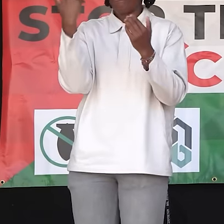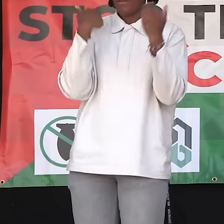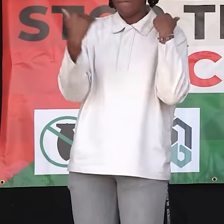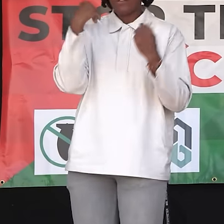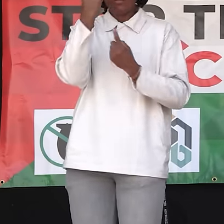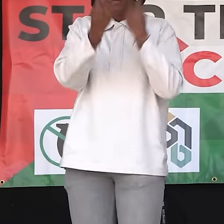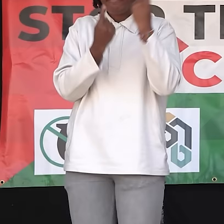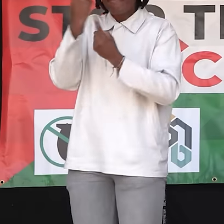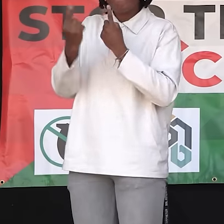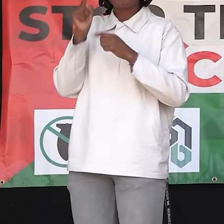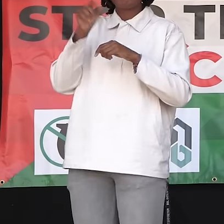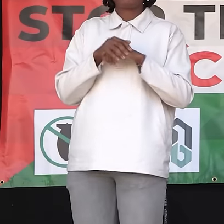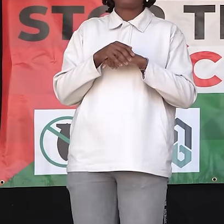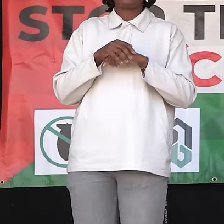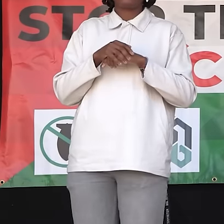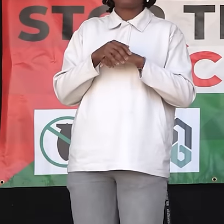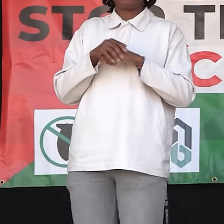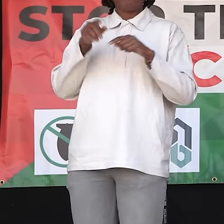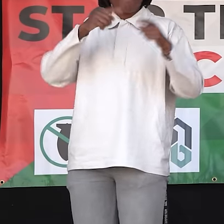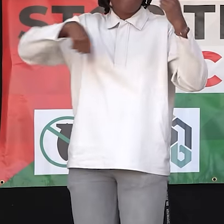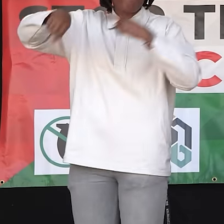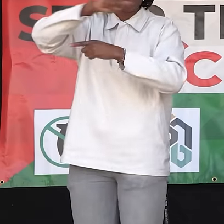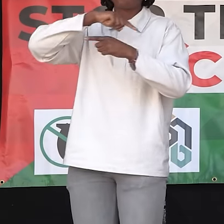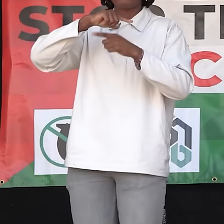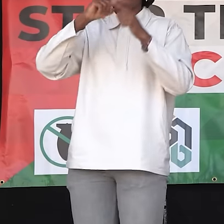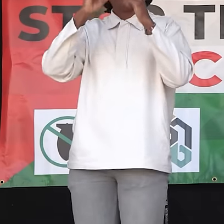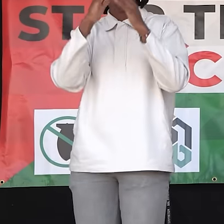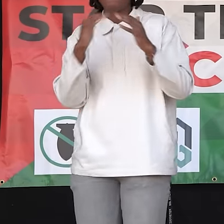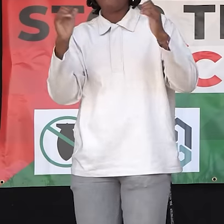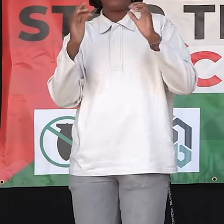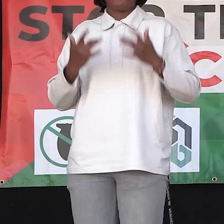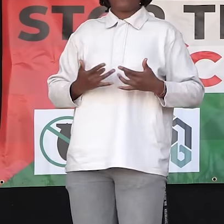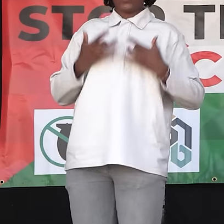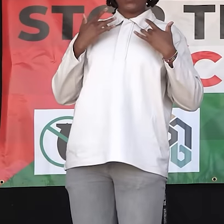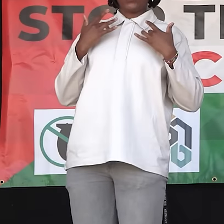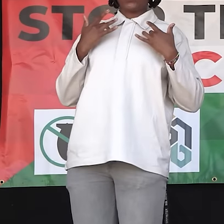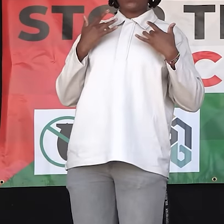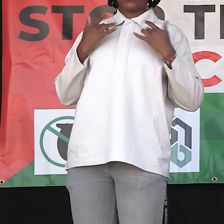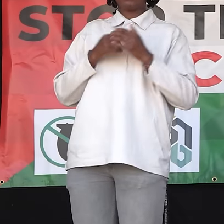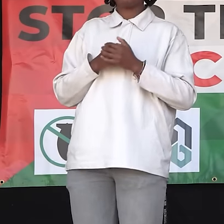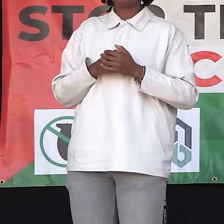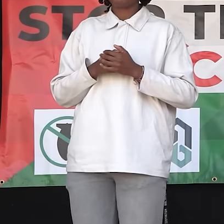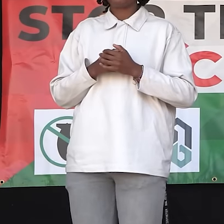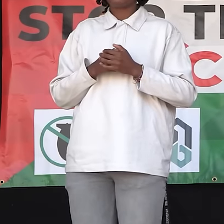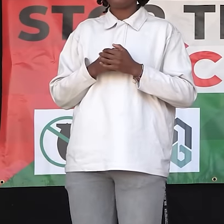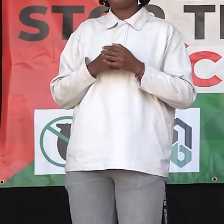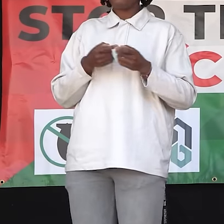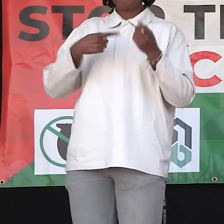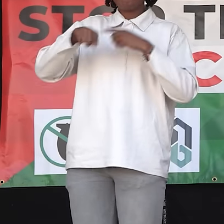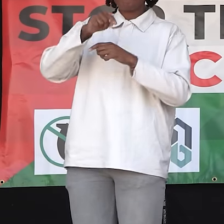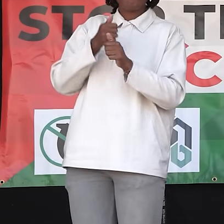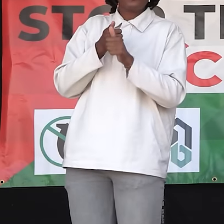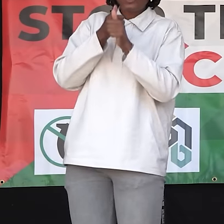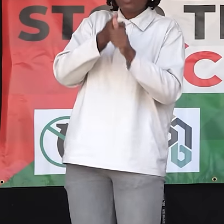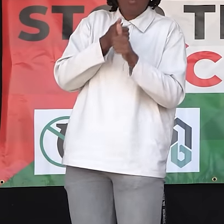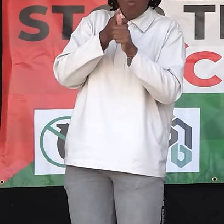of public opinion, the supporters of massacres and ethnic cleansing